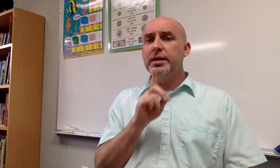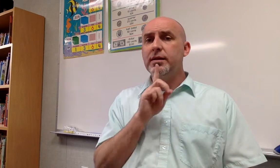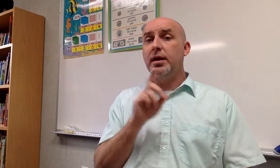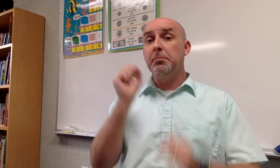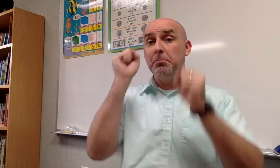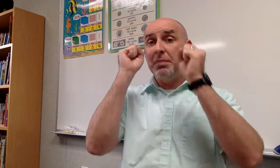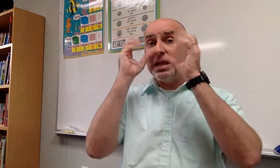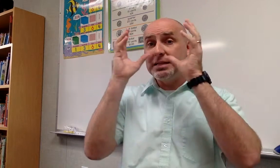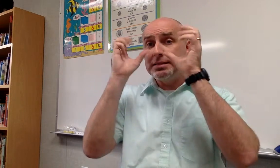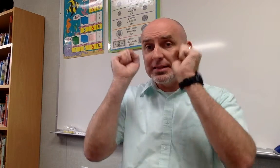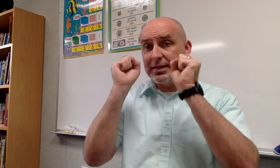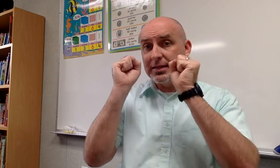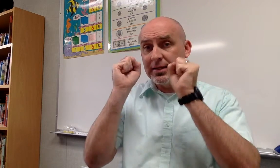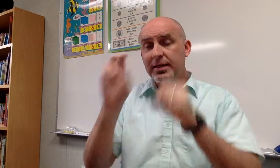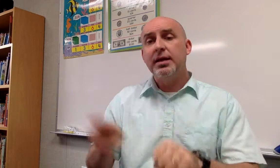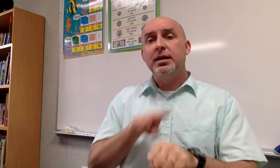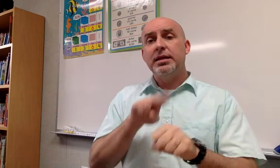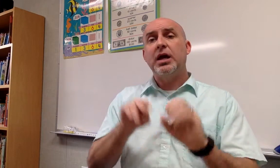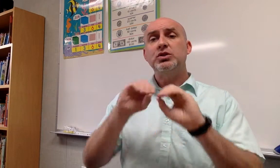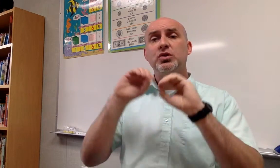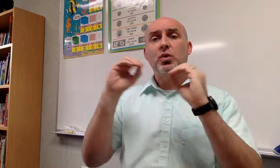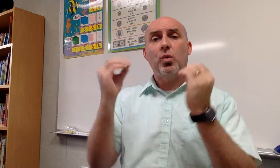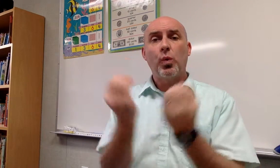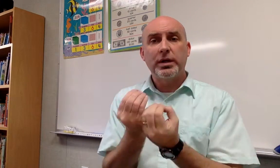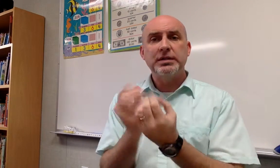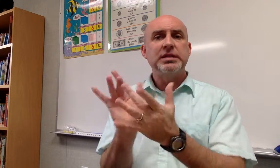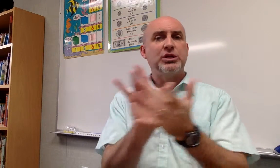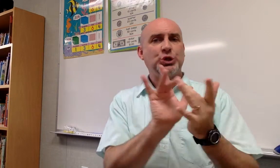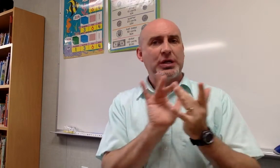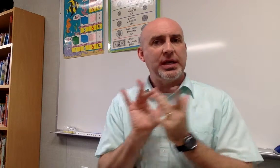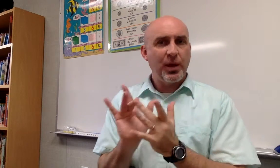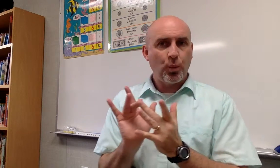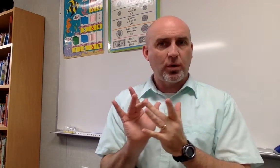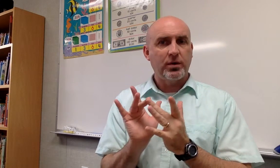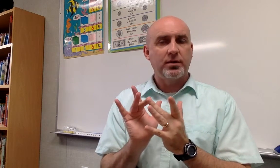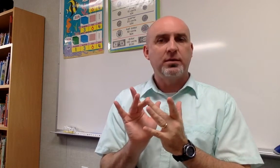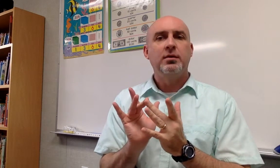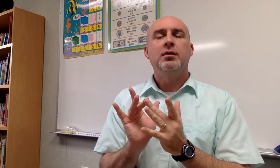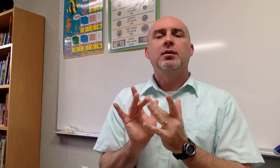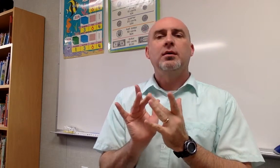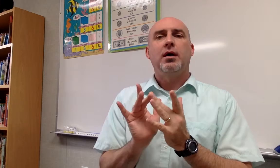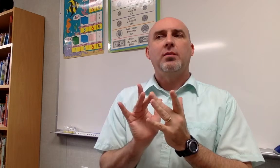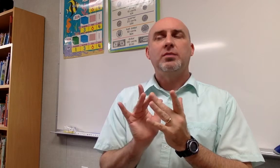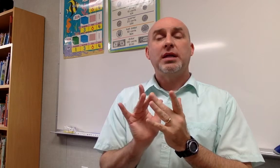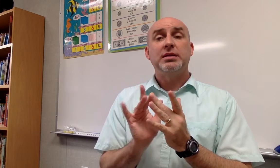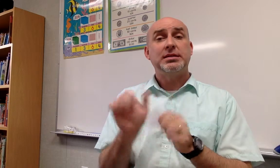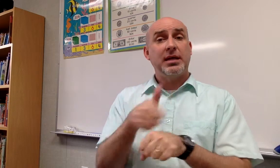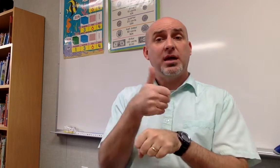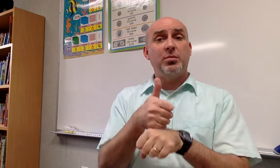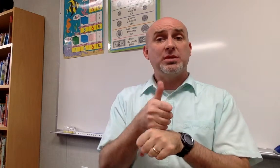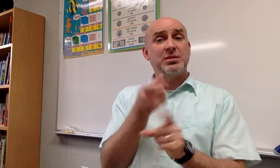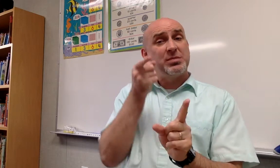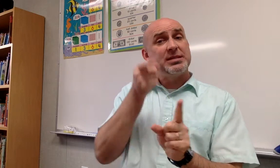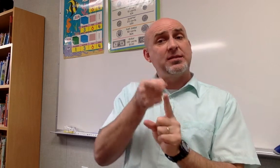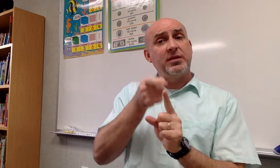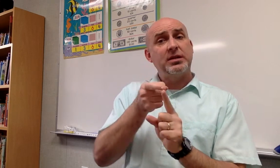really amazing national organization network that is set up specifically